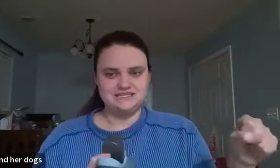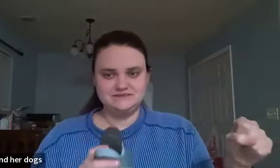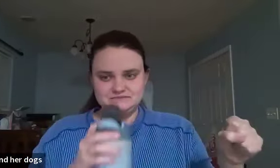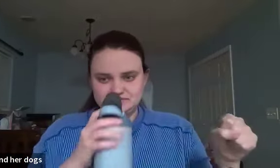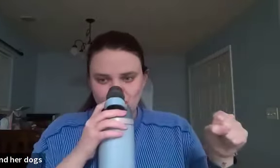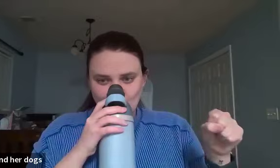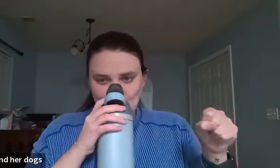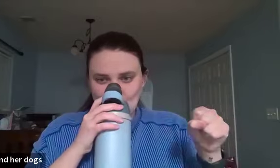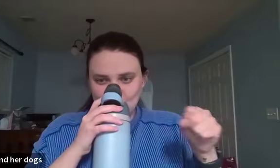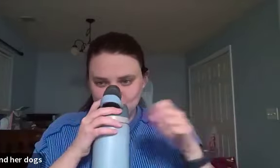it.